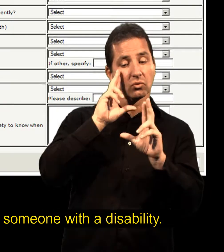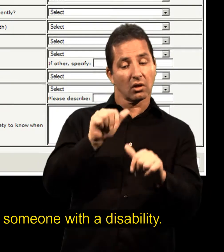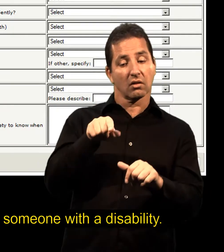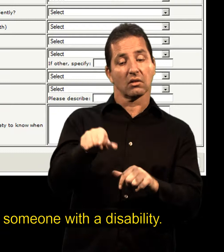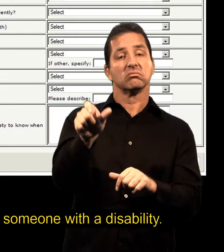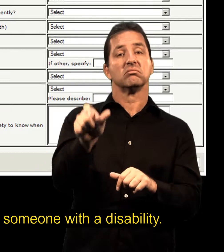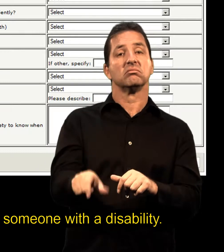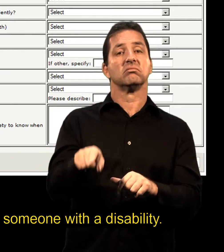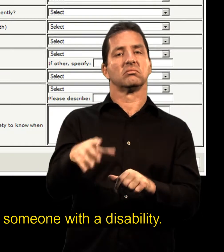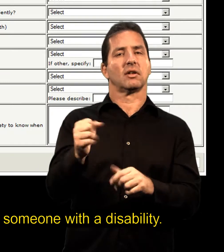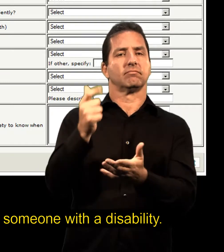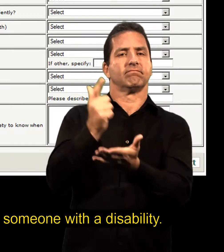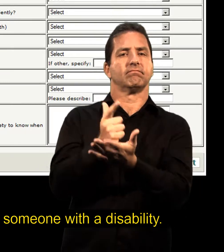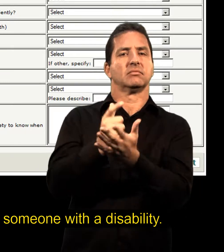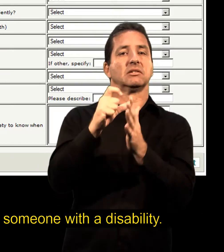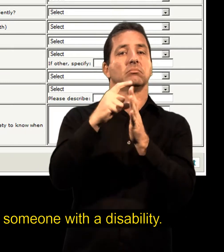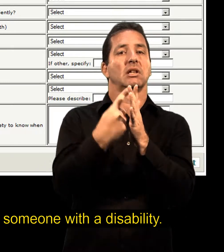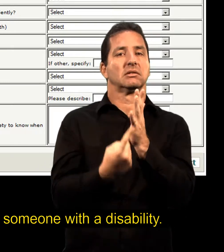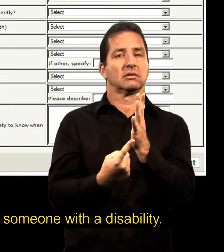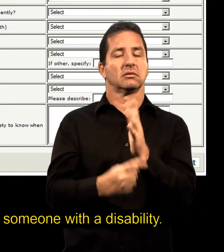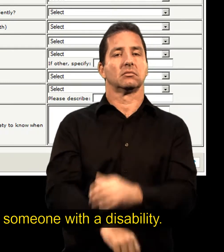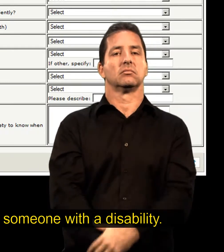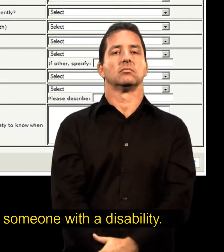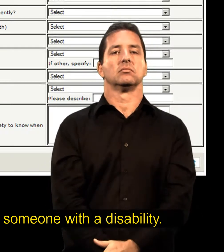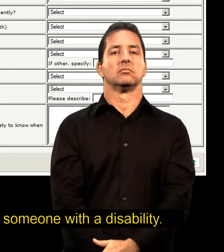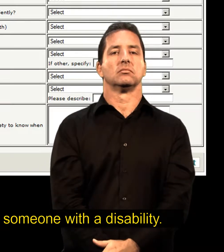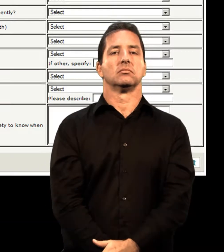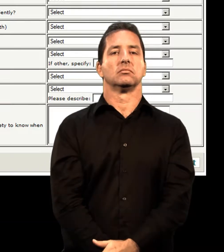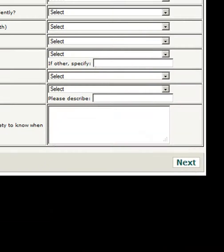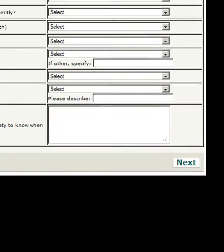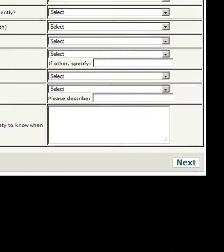You may be caring for someone with a disability.